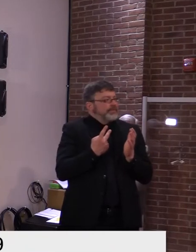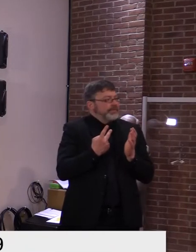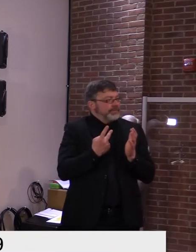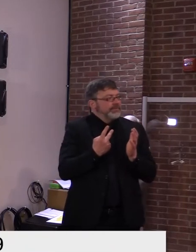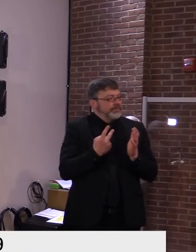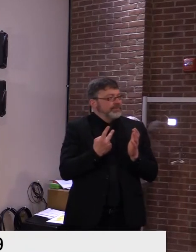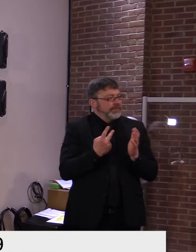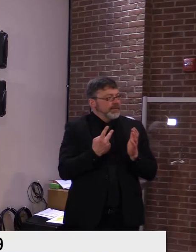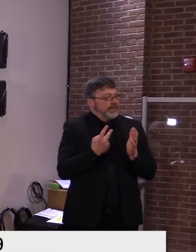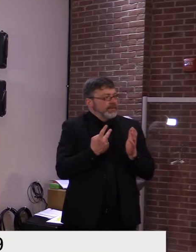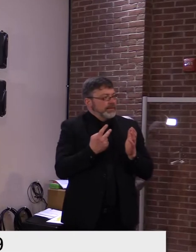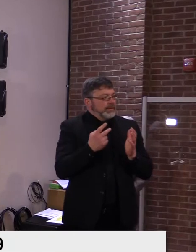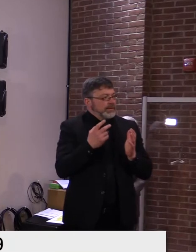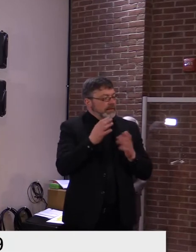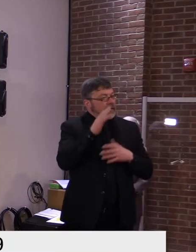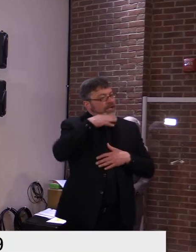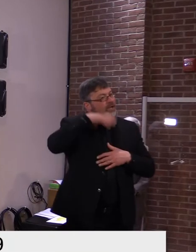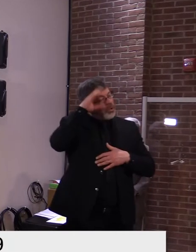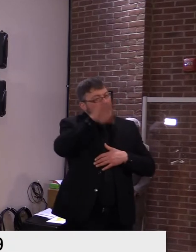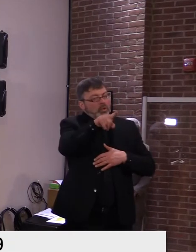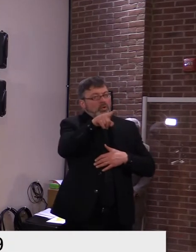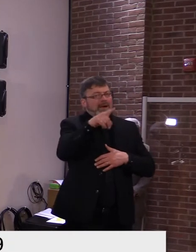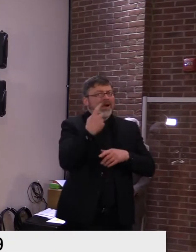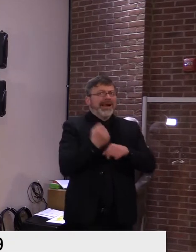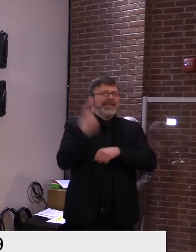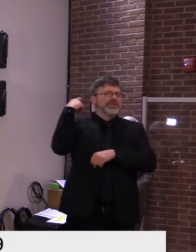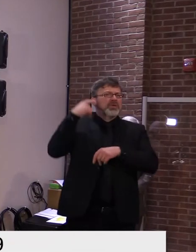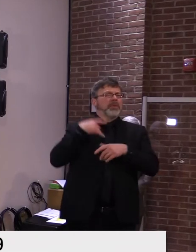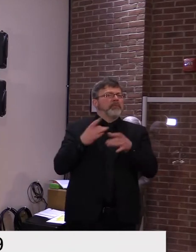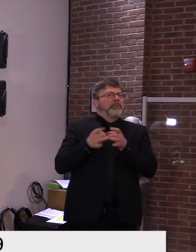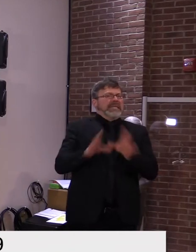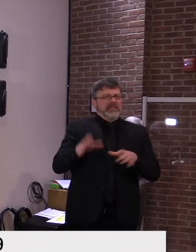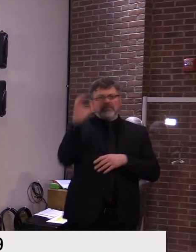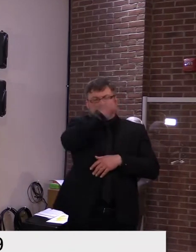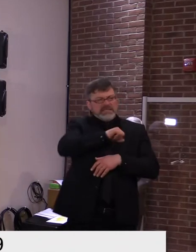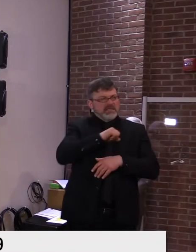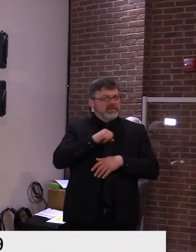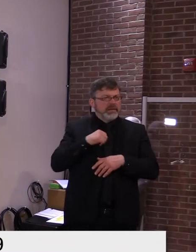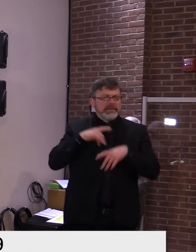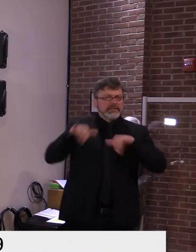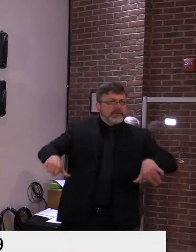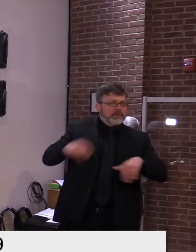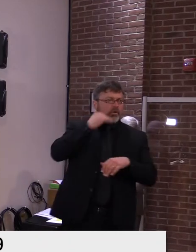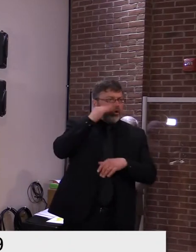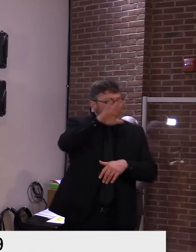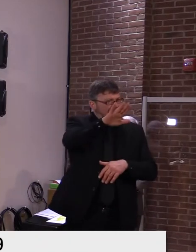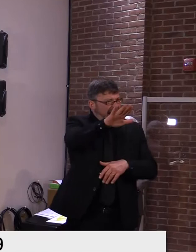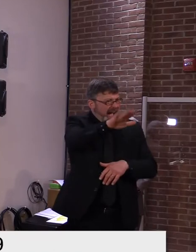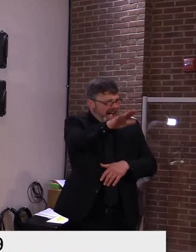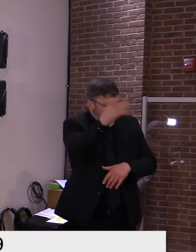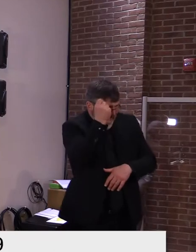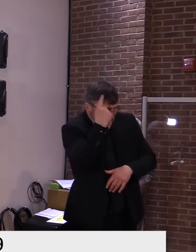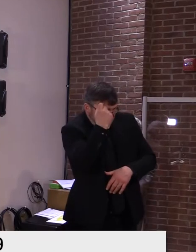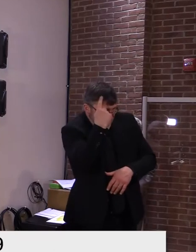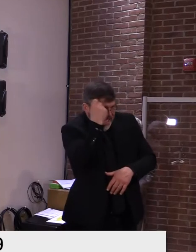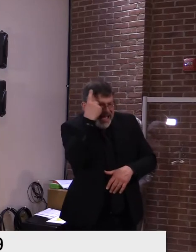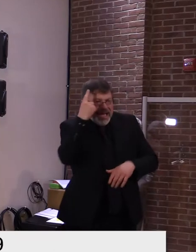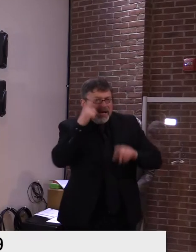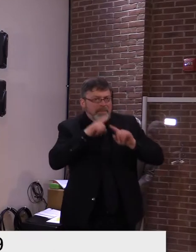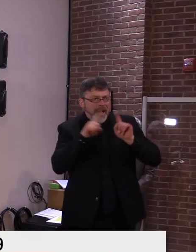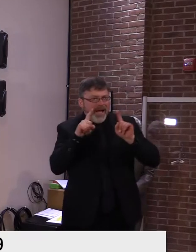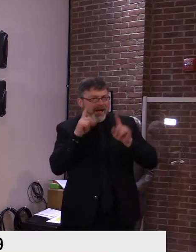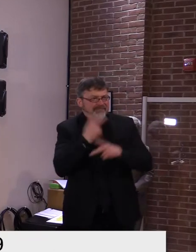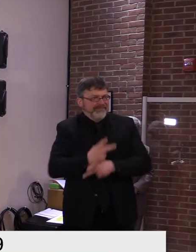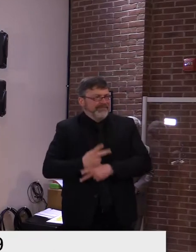year. So a reminder, fully vaccinated people can gather freely. That